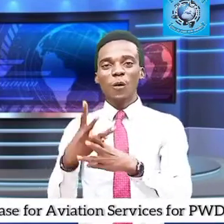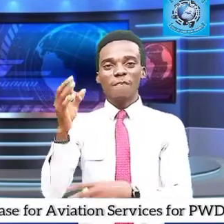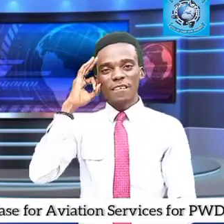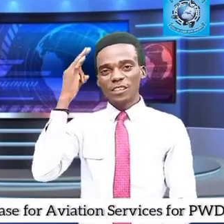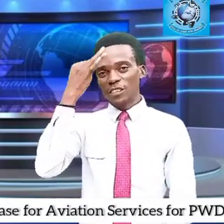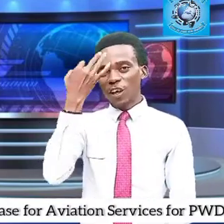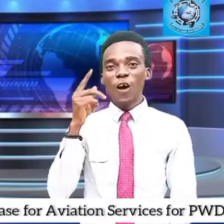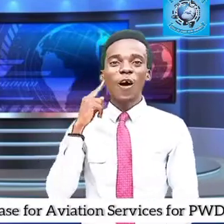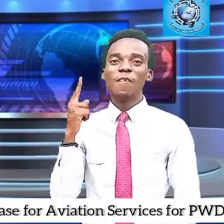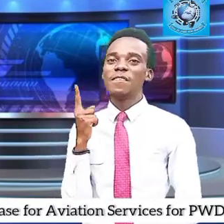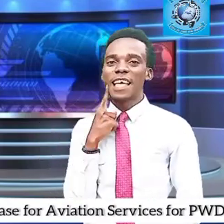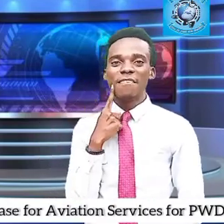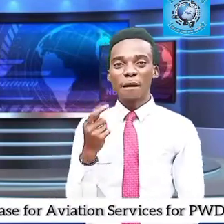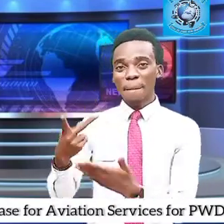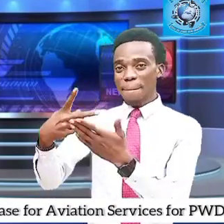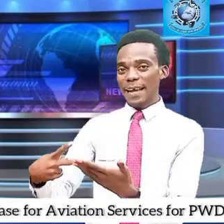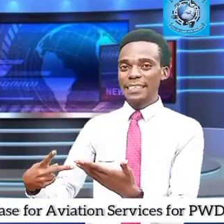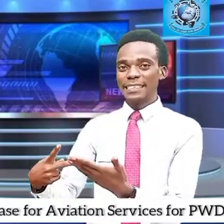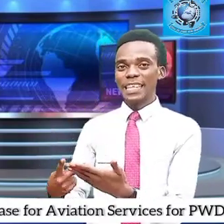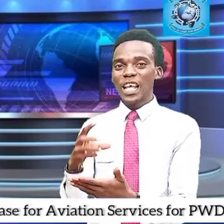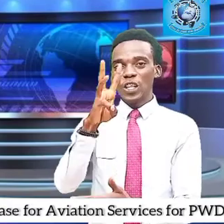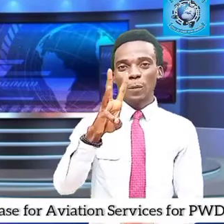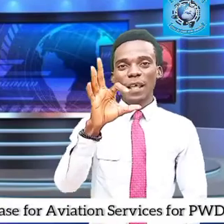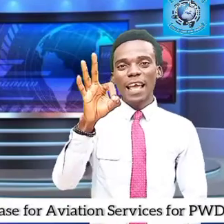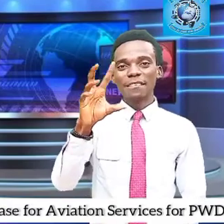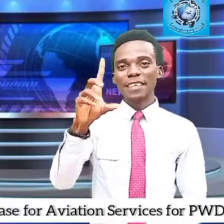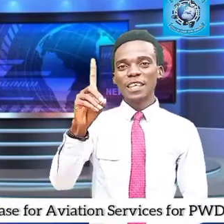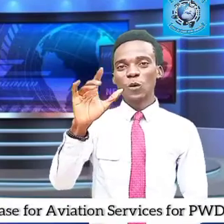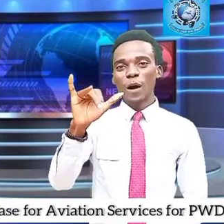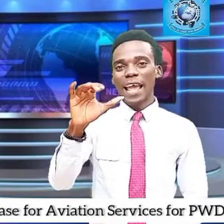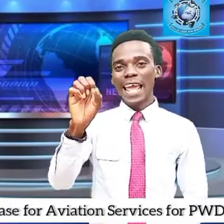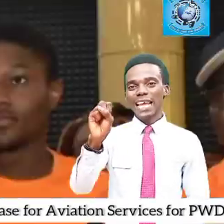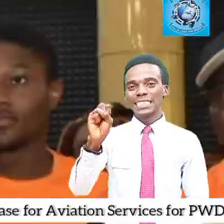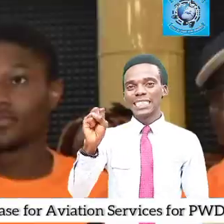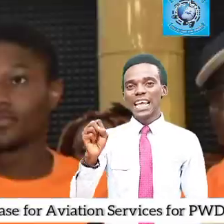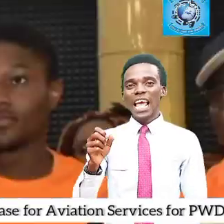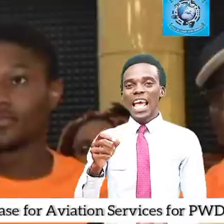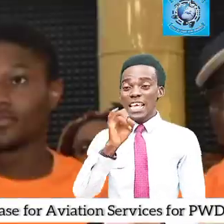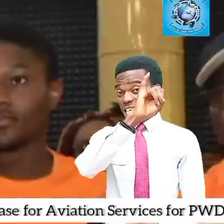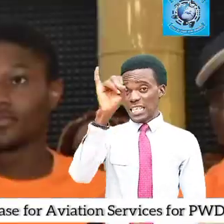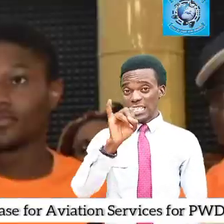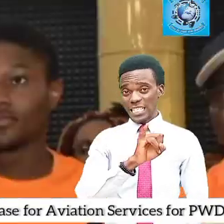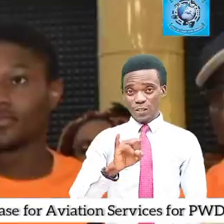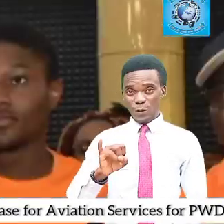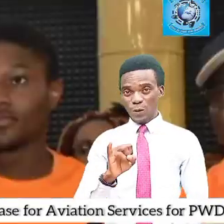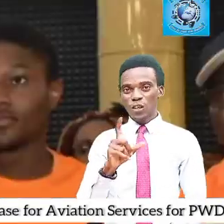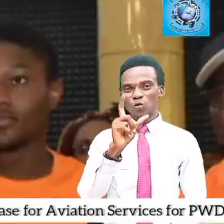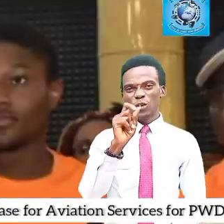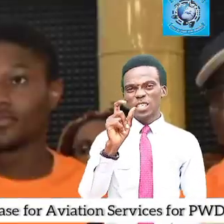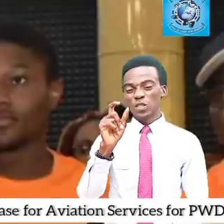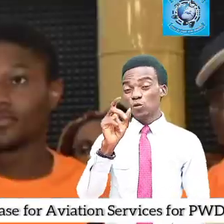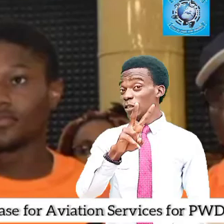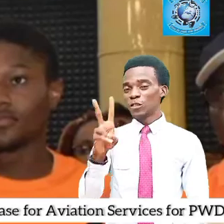Federation of the Deaf Section, wfdys, Douglas Izuchukwu, 22,